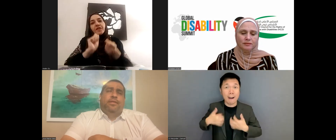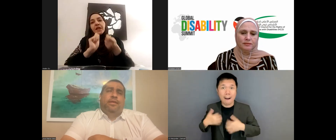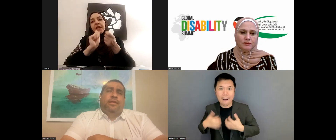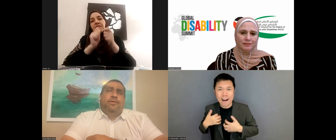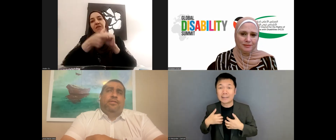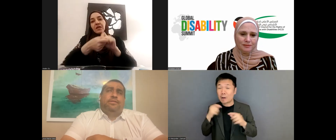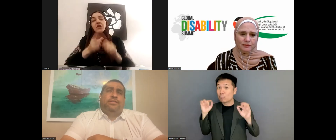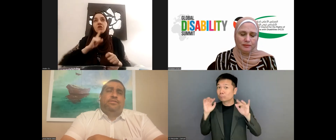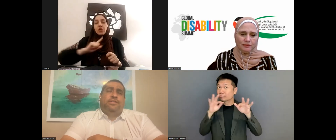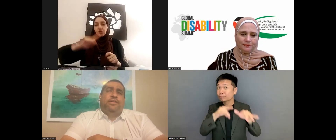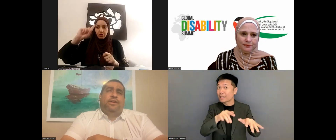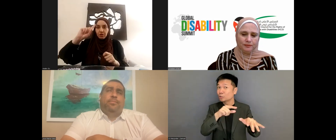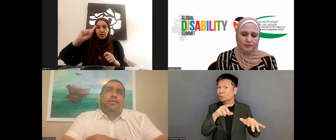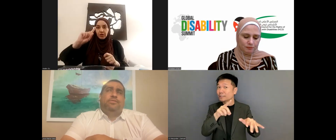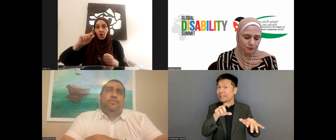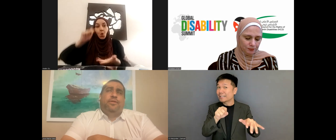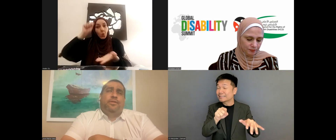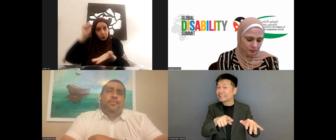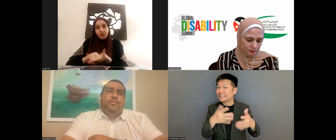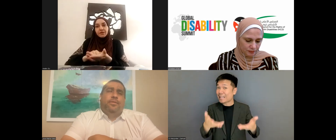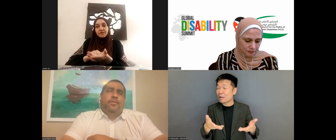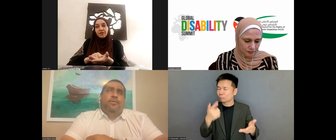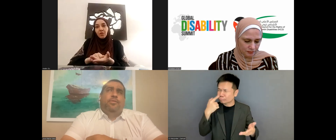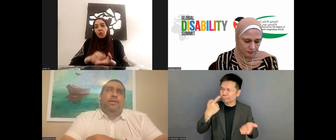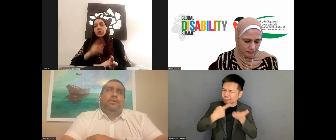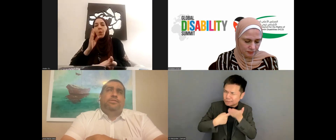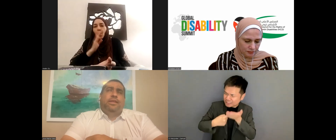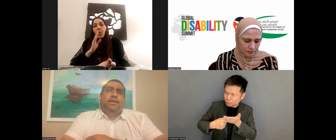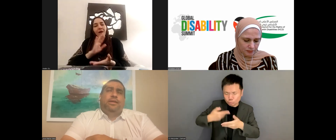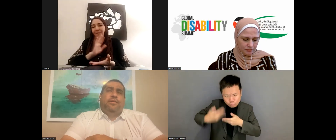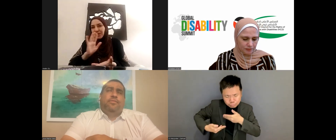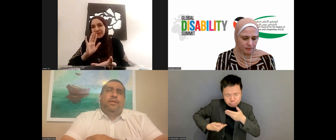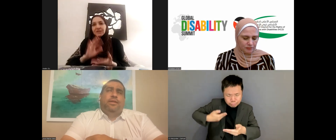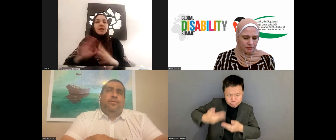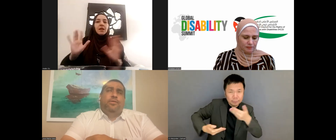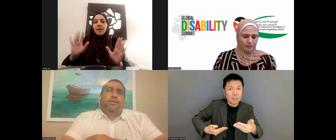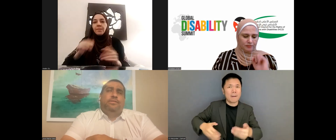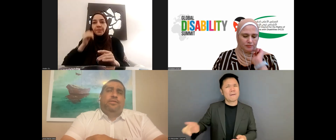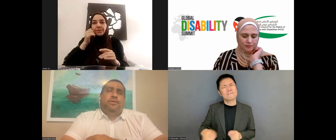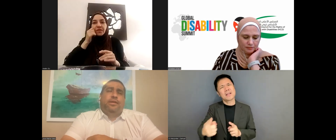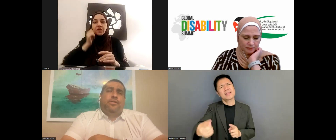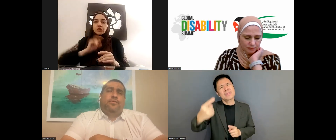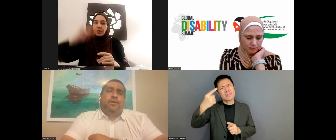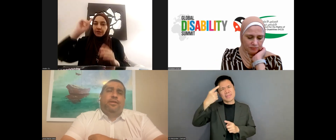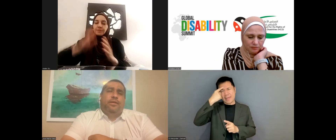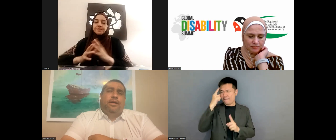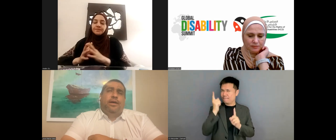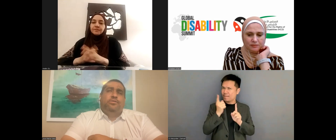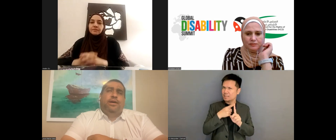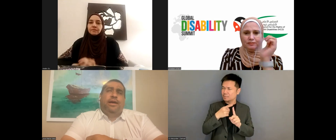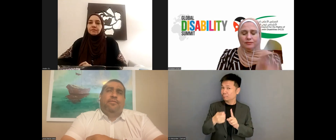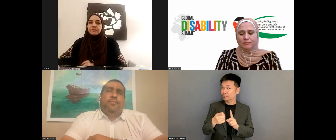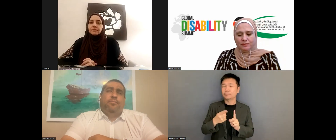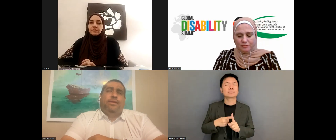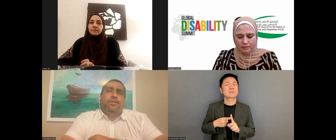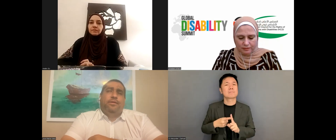with the great discussions that are happening so far, we really need to think carefully, or we thought carefully, how